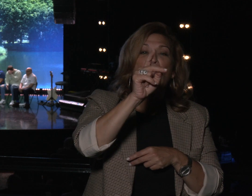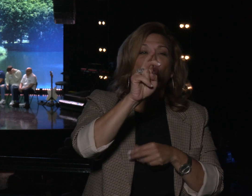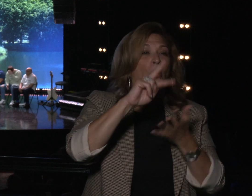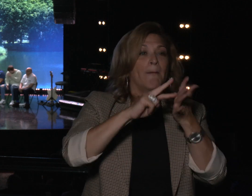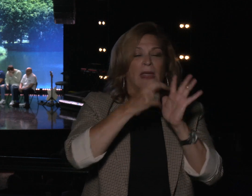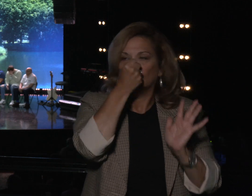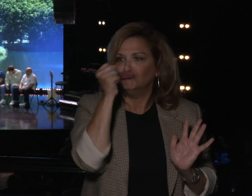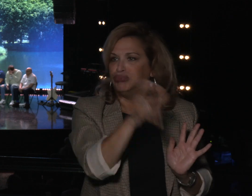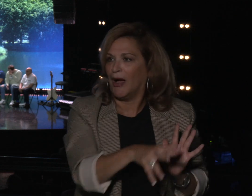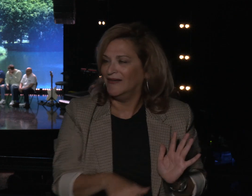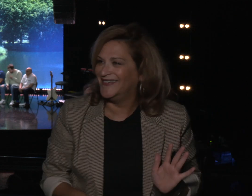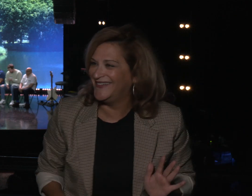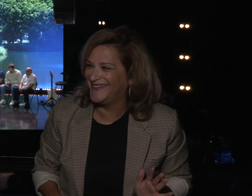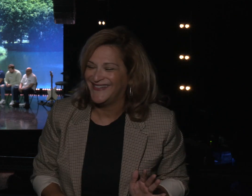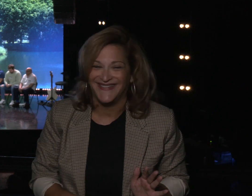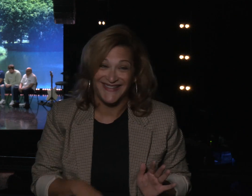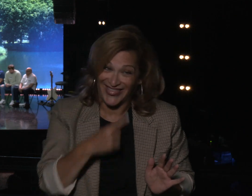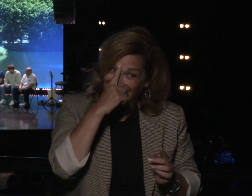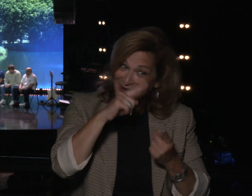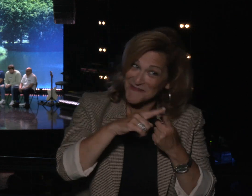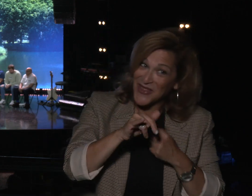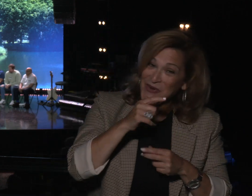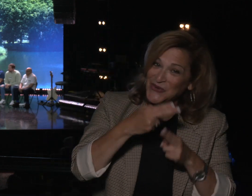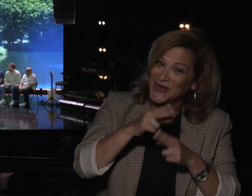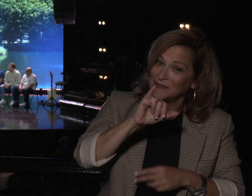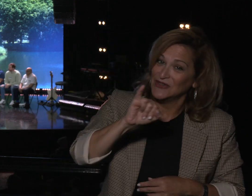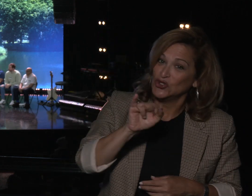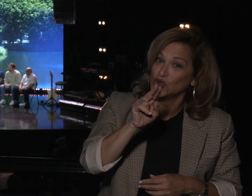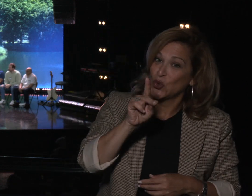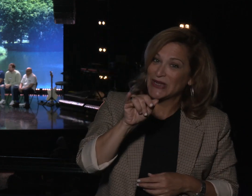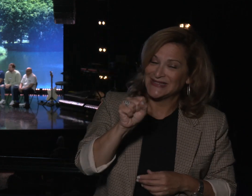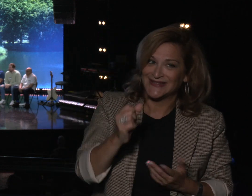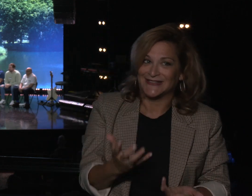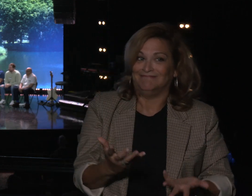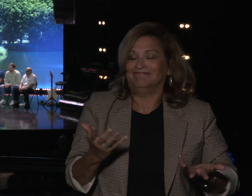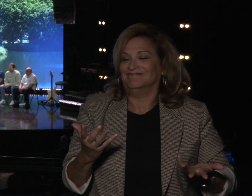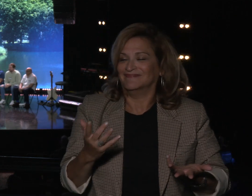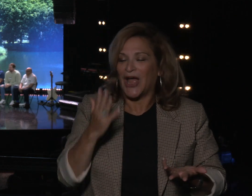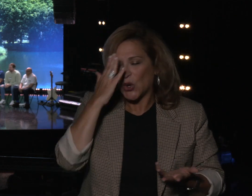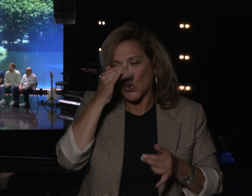You gotta think about that. Dad joke on 1,000.